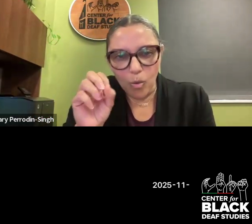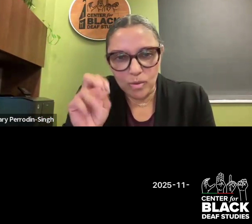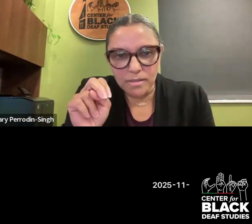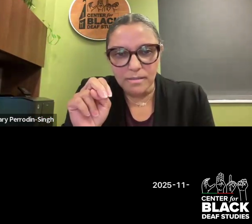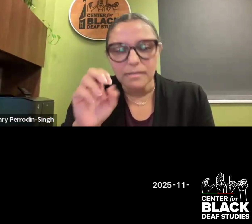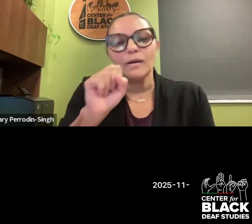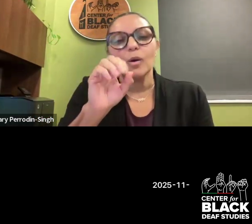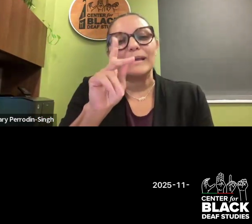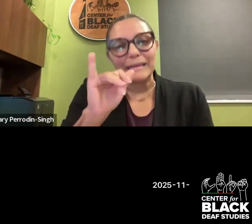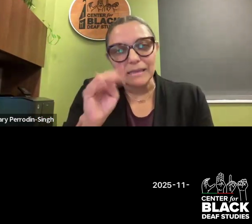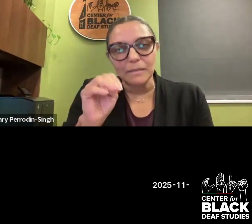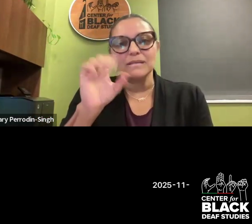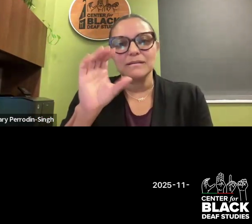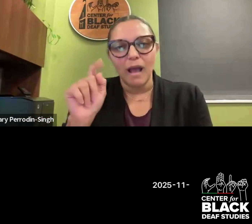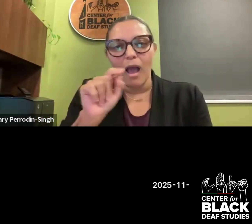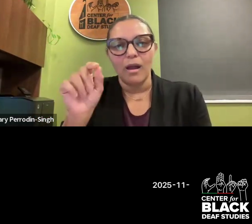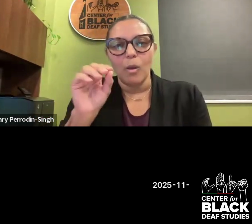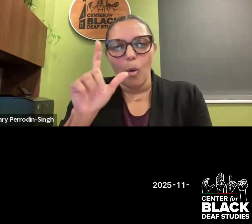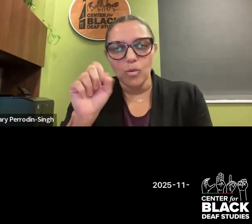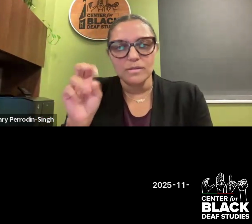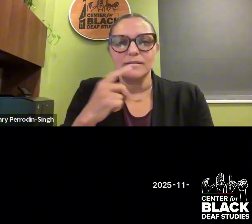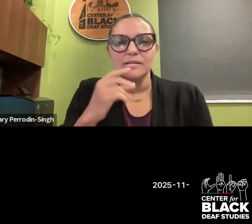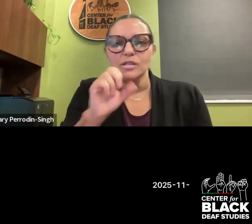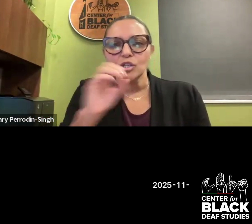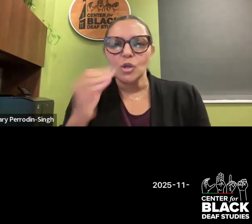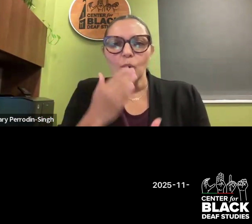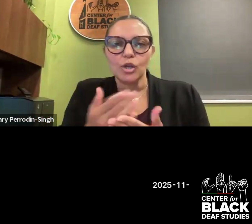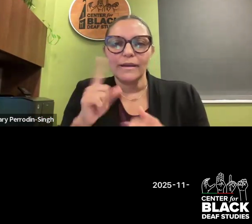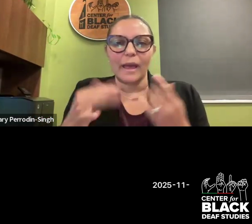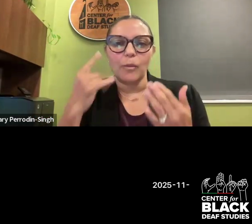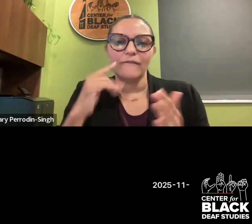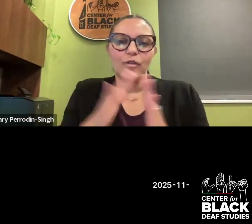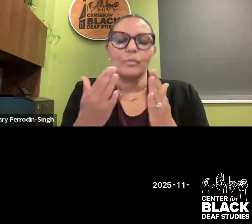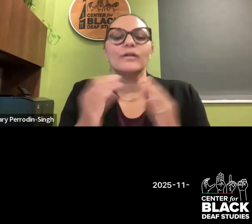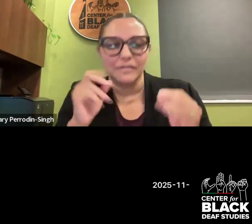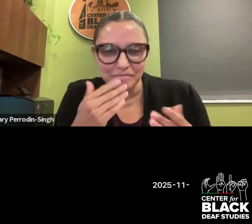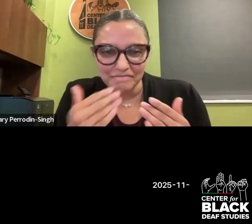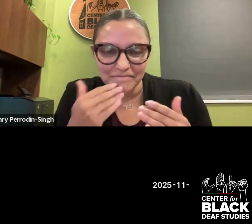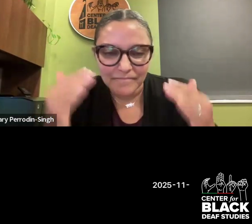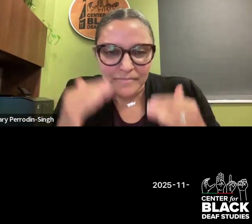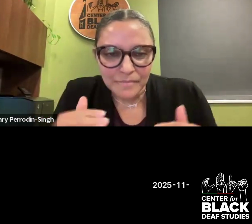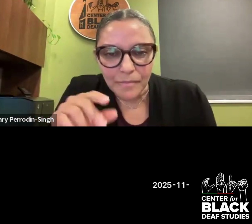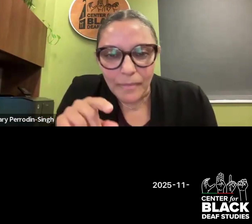It looks like, okay, there are more questions. Trinan, thank you for sharing. Who is your role model as a Black deaf woman?